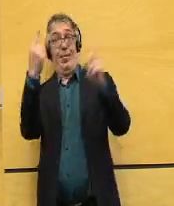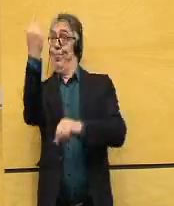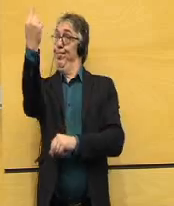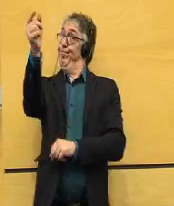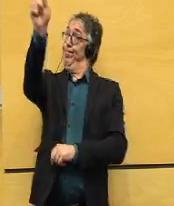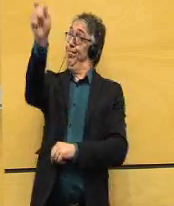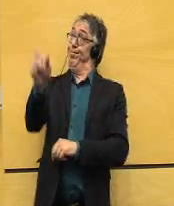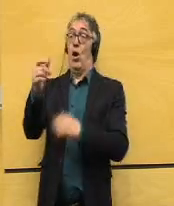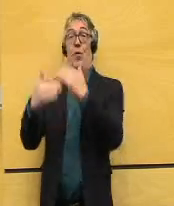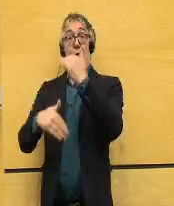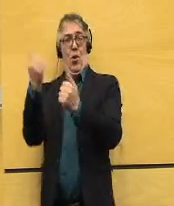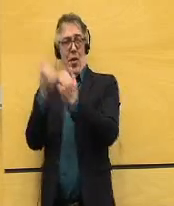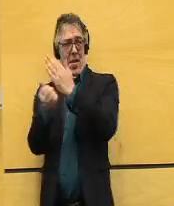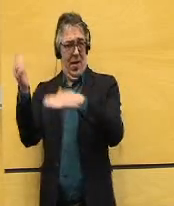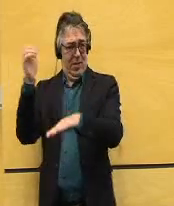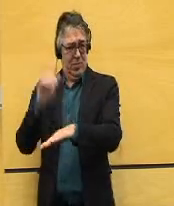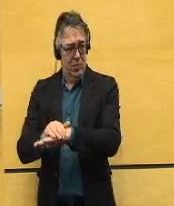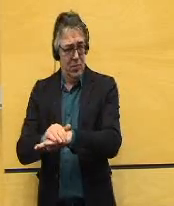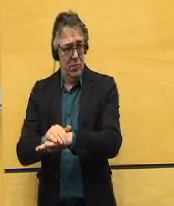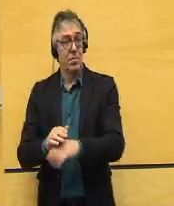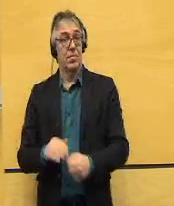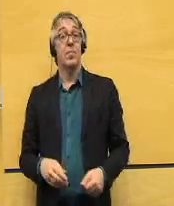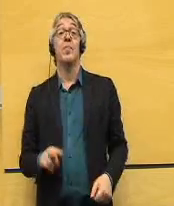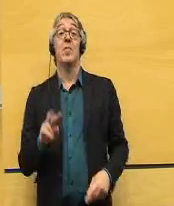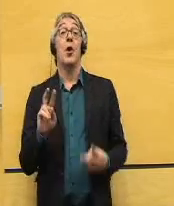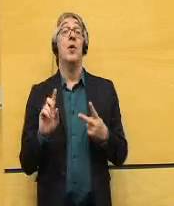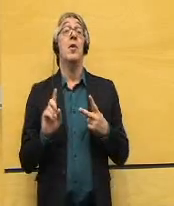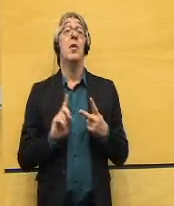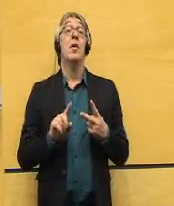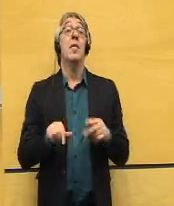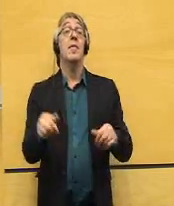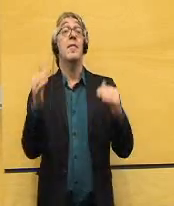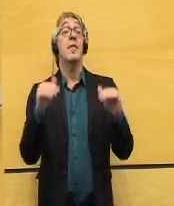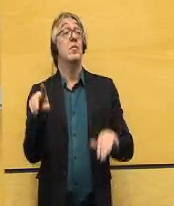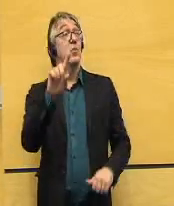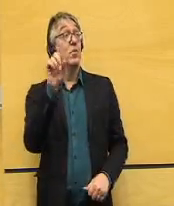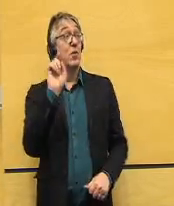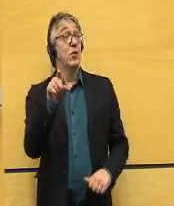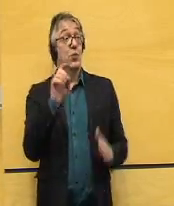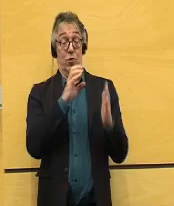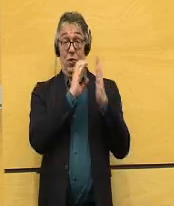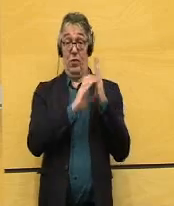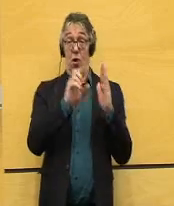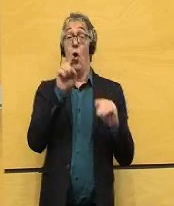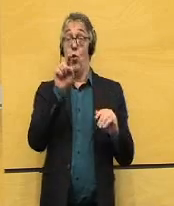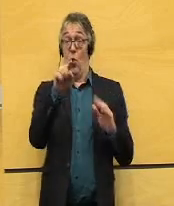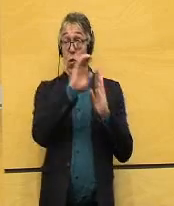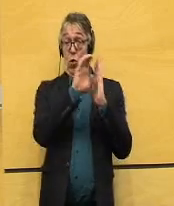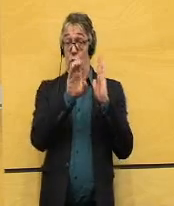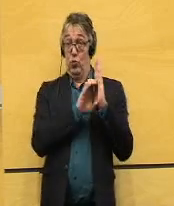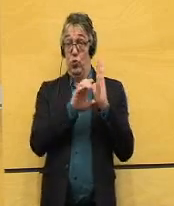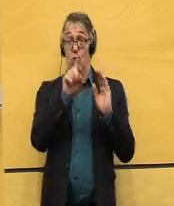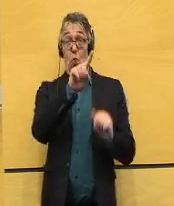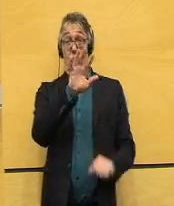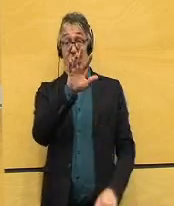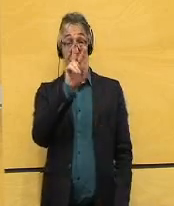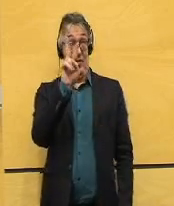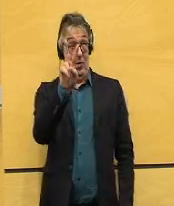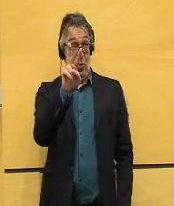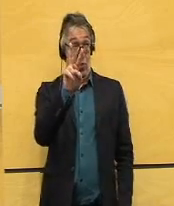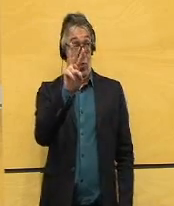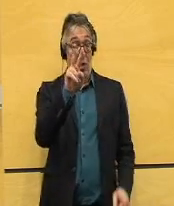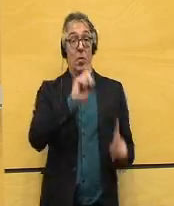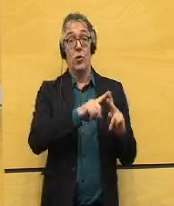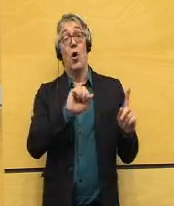law under Section 152 of the Constitution and that under Section 20 of the PDEA,